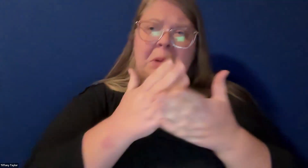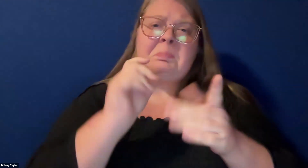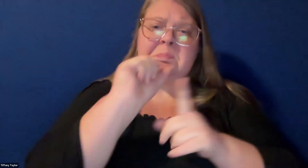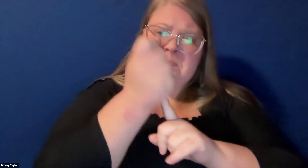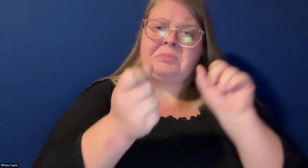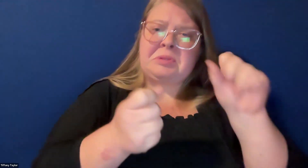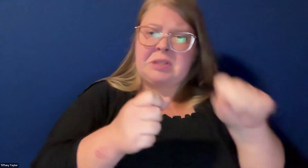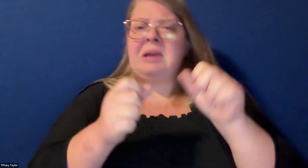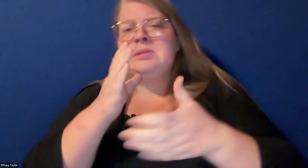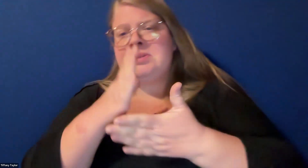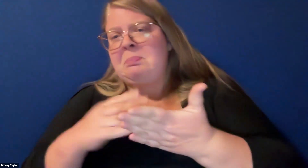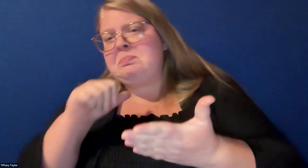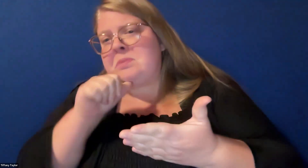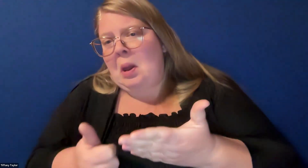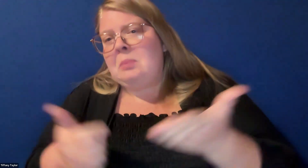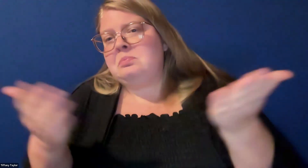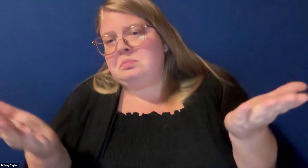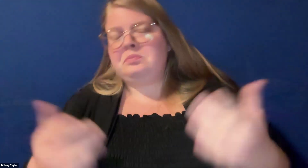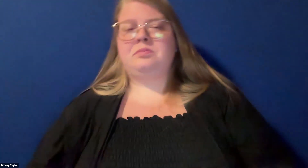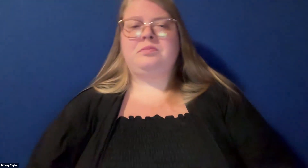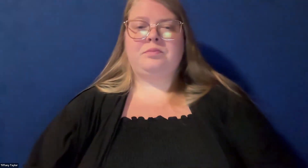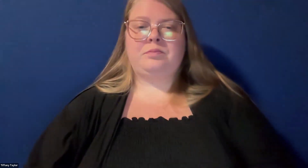cases it is also uh, challenging, I can say.